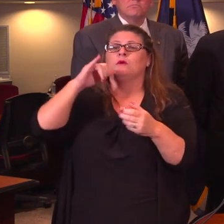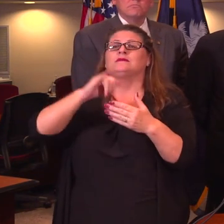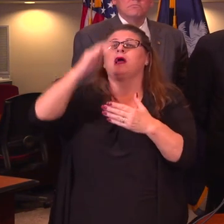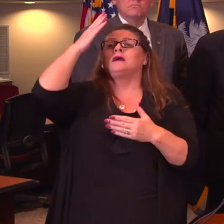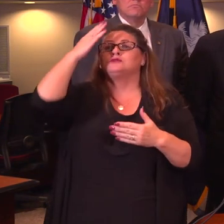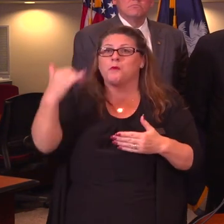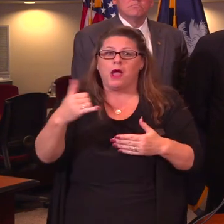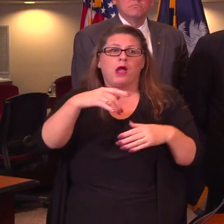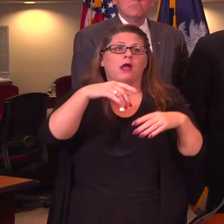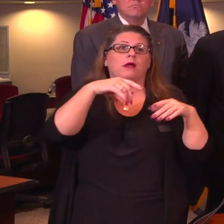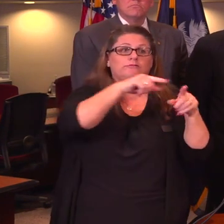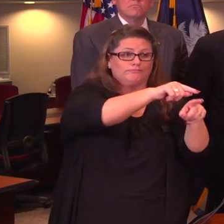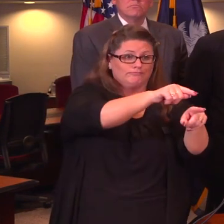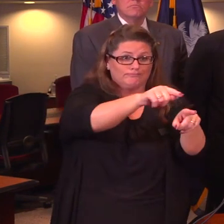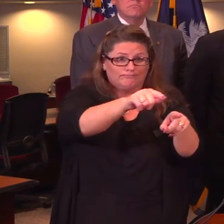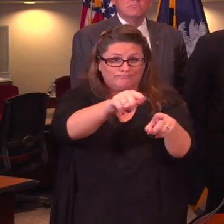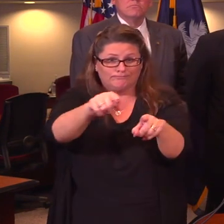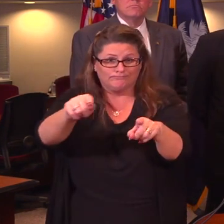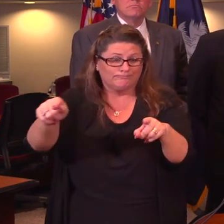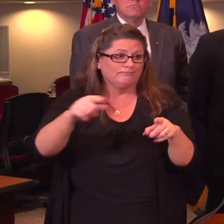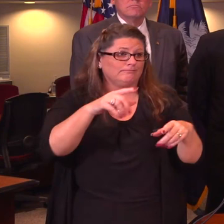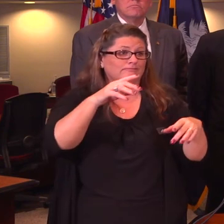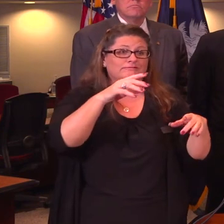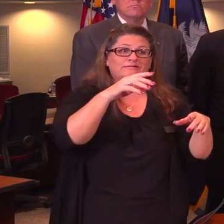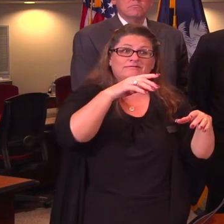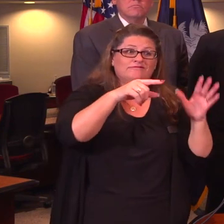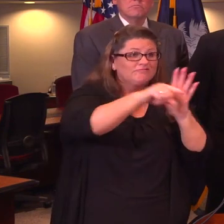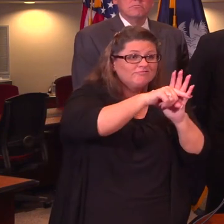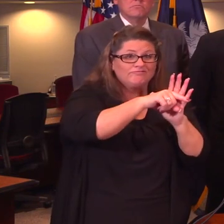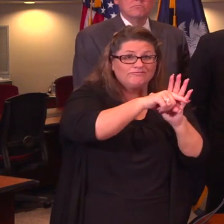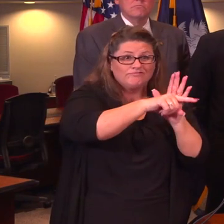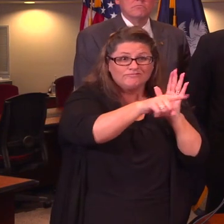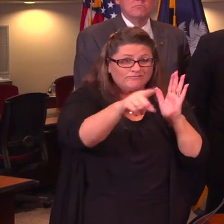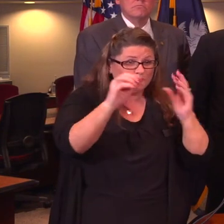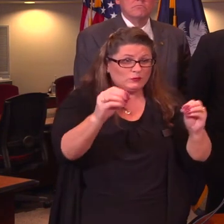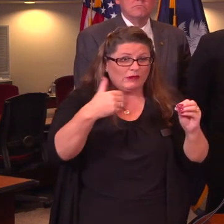if these other illnesses have been ruled out, so that we can identify COVID-19.